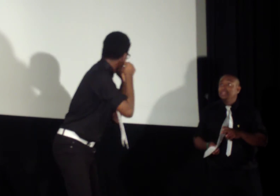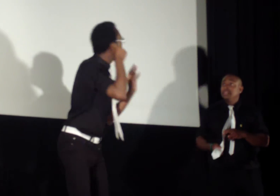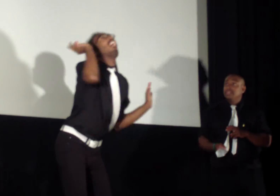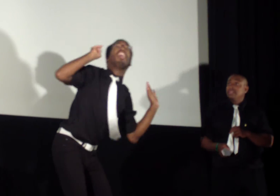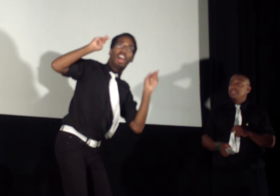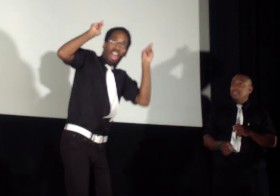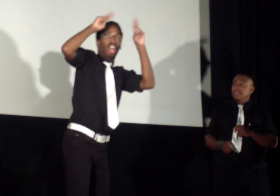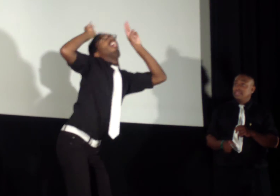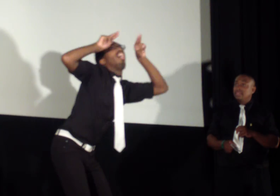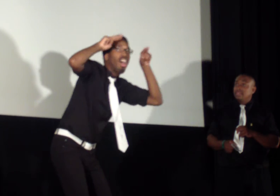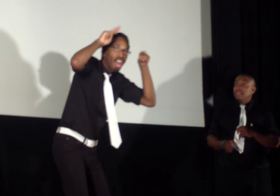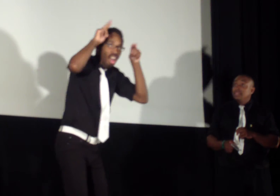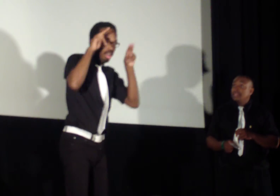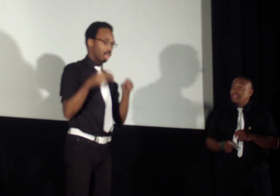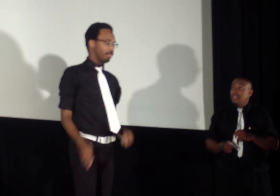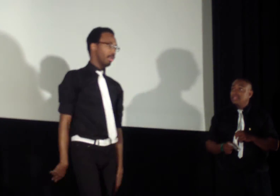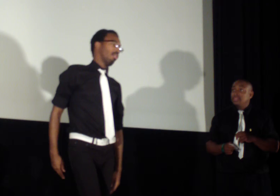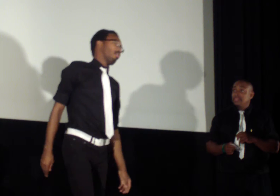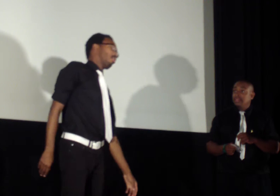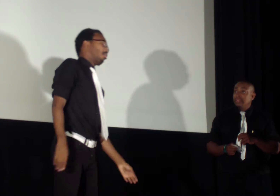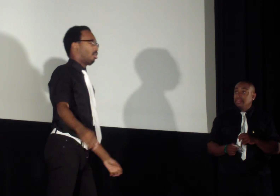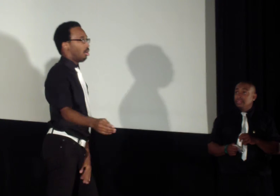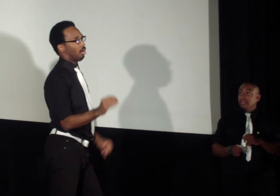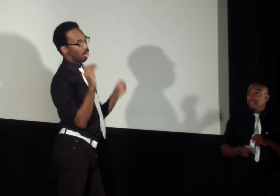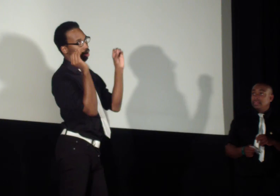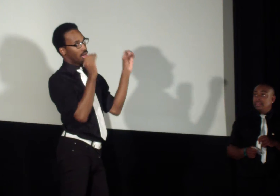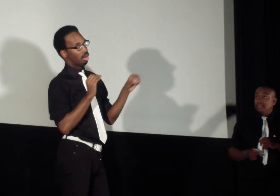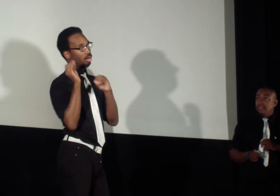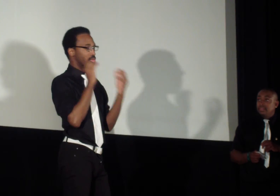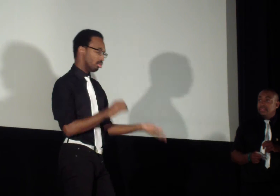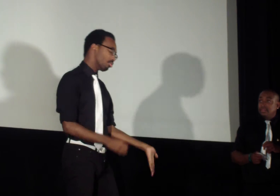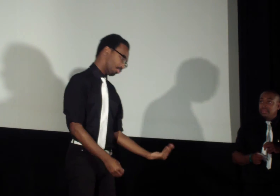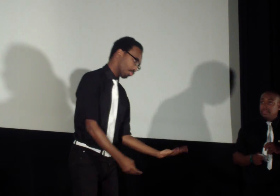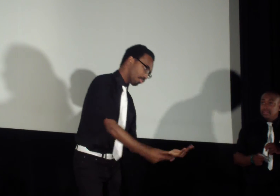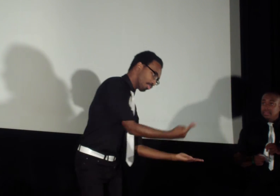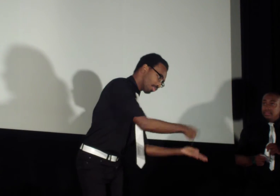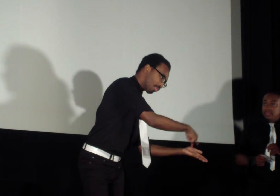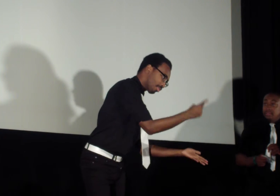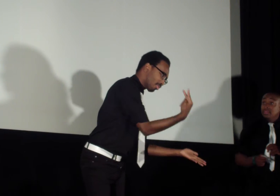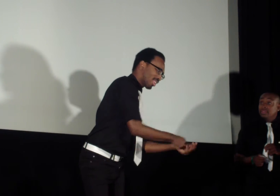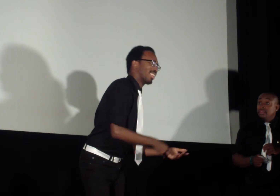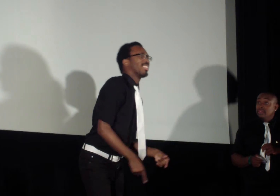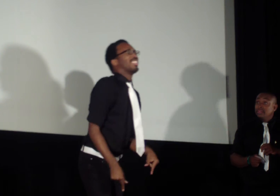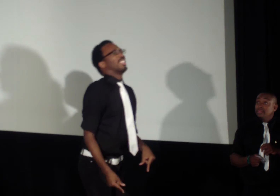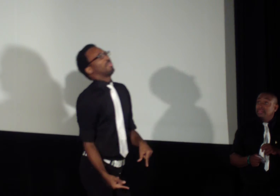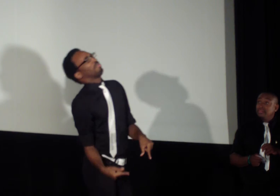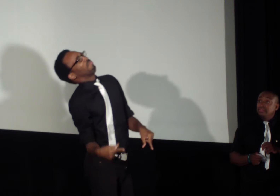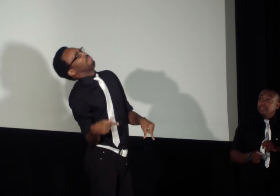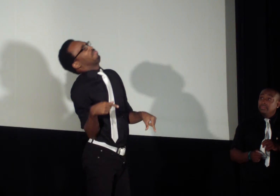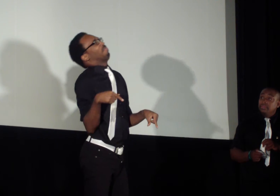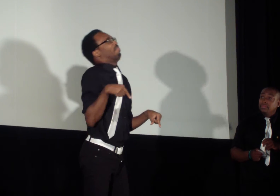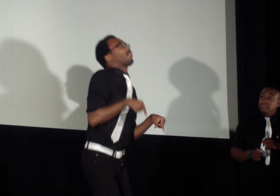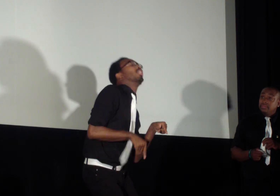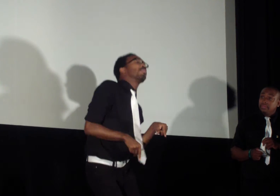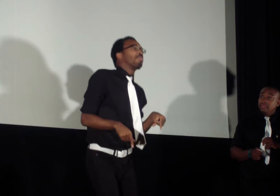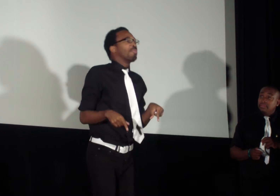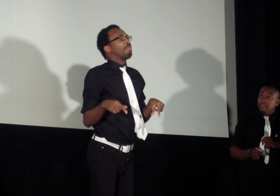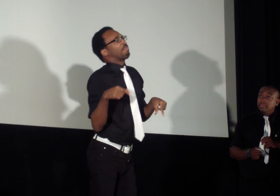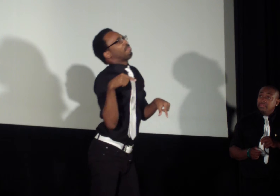L. M. The hair flashes. N. Eyelashes. Fred rolls his eyes, says, stand up. Daphne gets up. Q. And